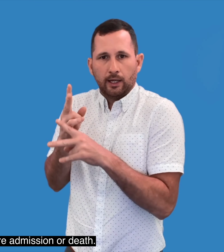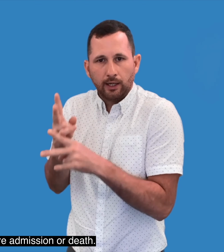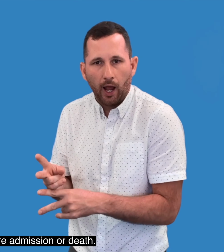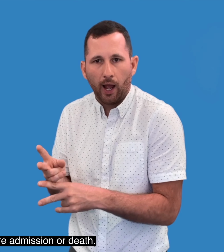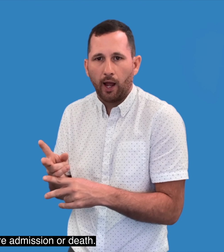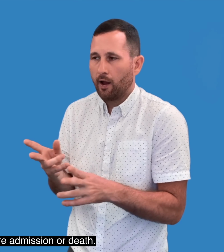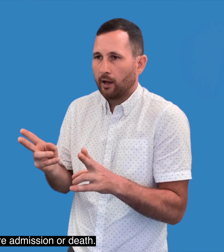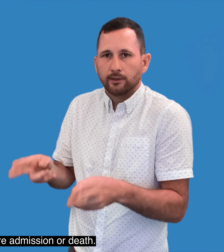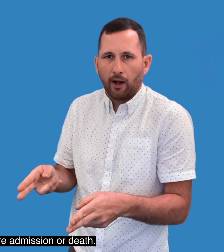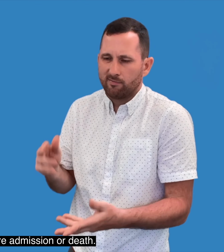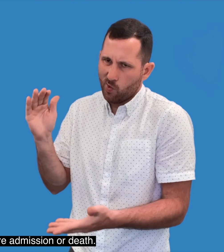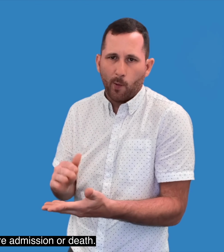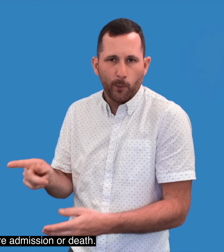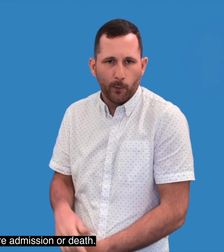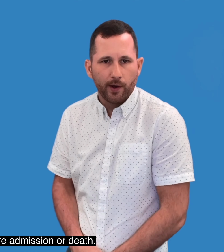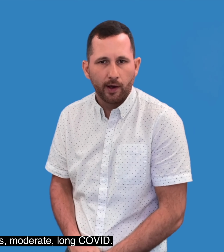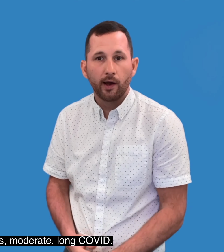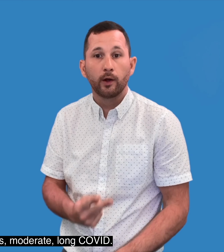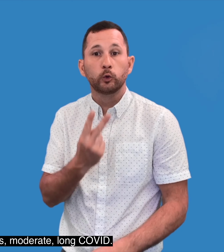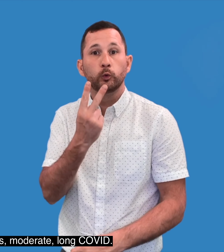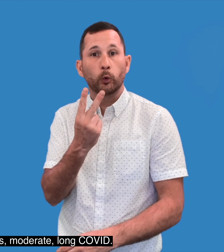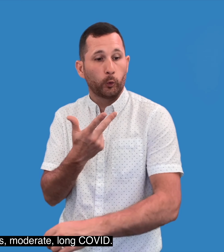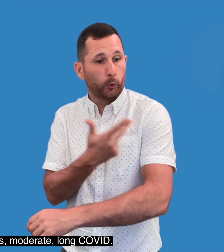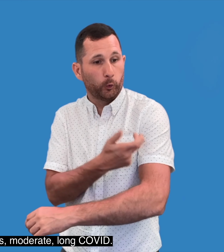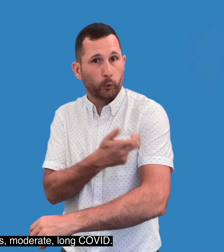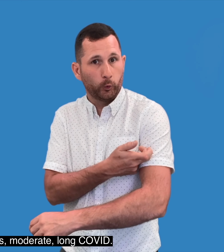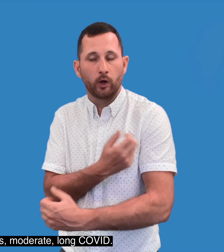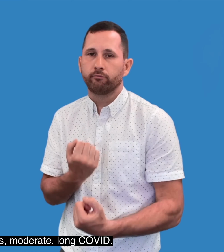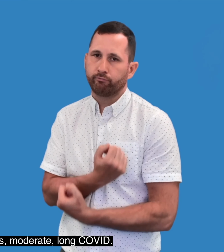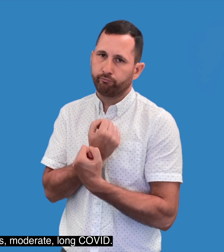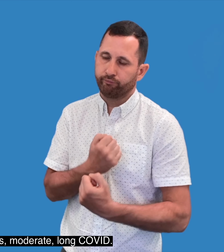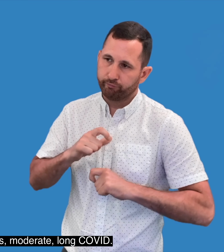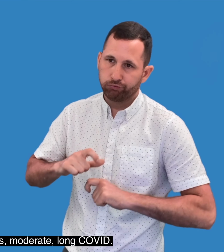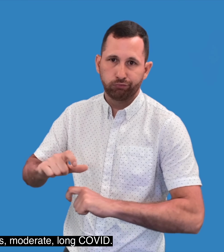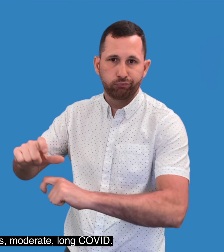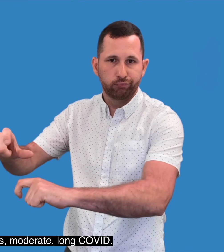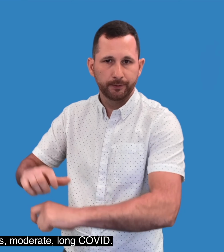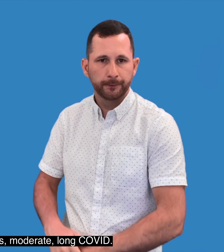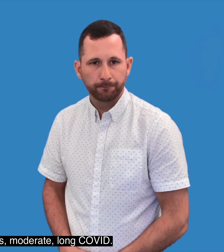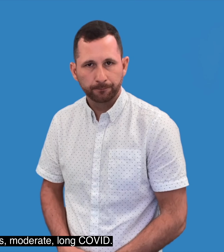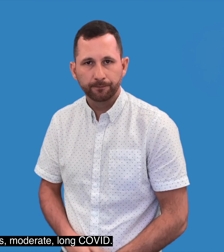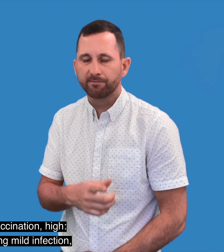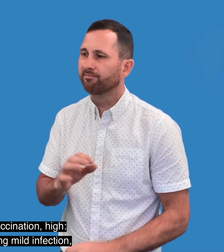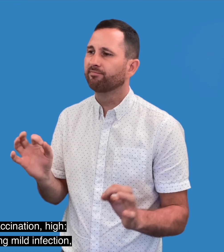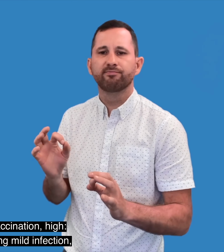care admission or death. 2 vaccinations, moderate, long COVID. No